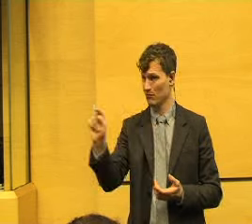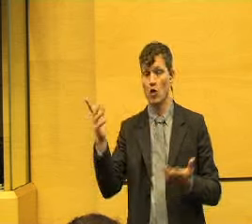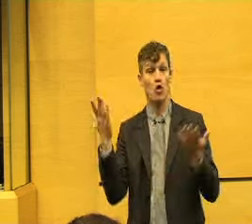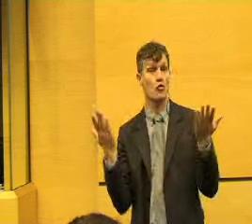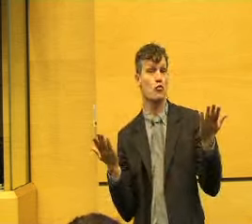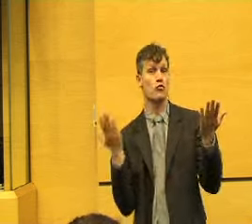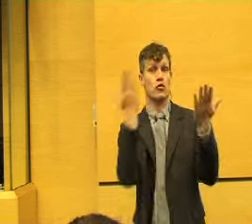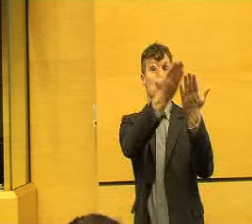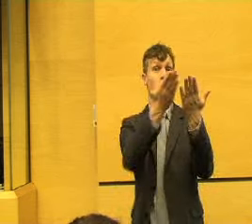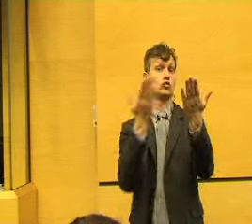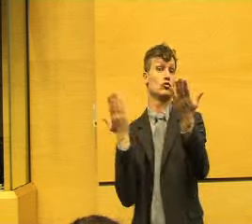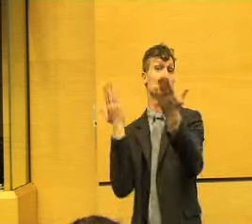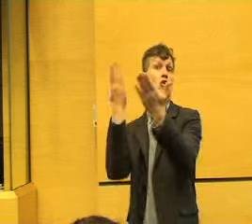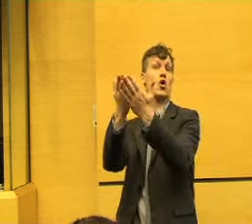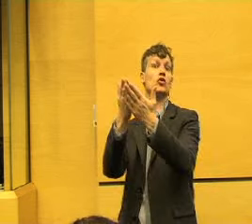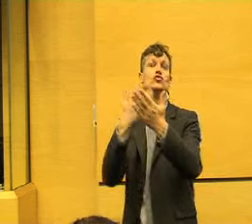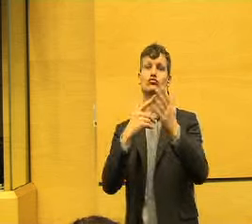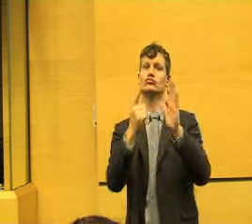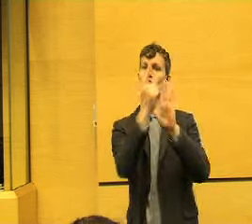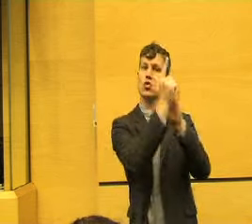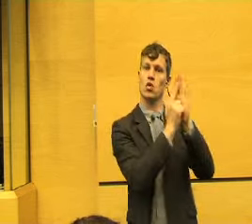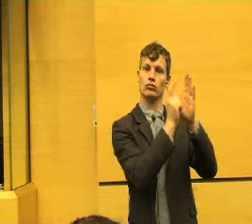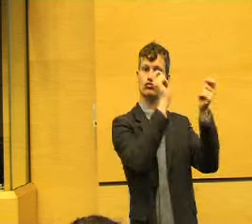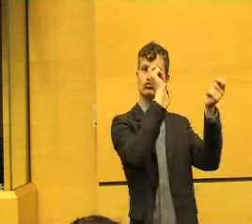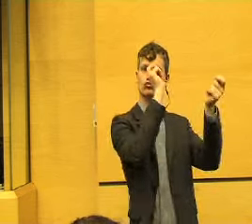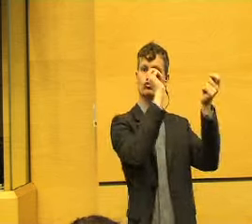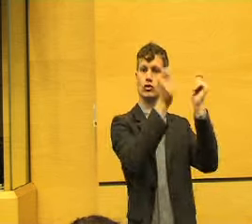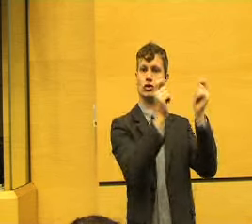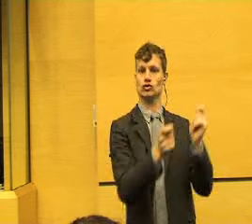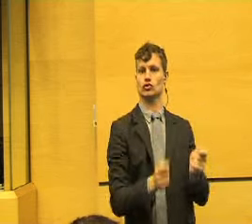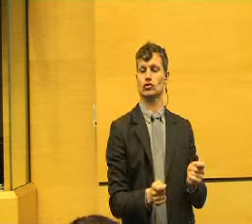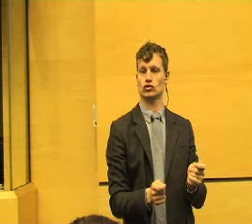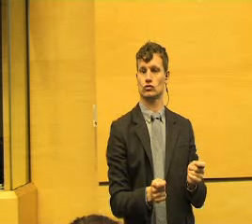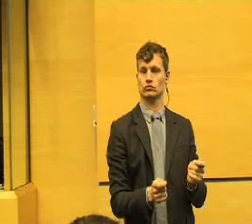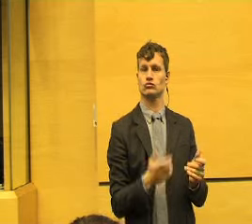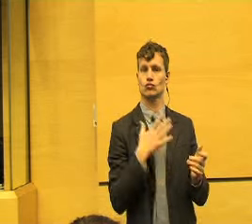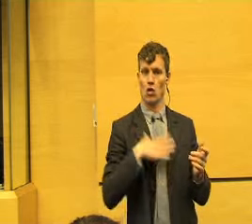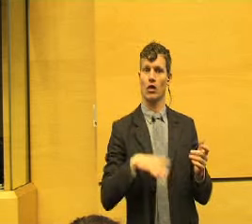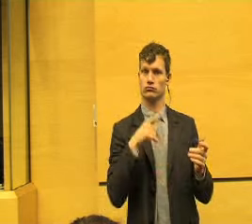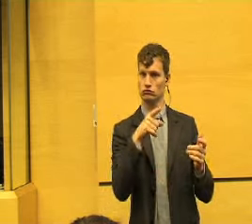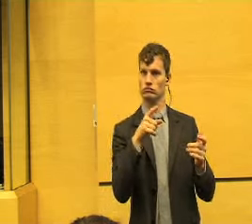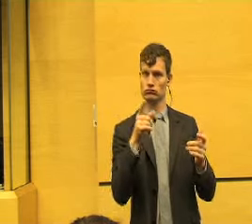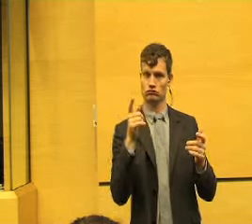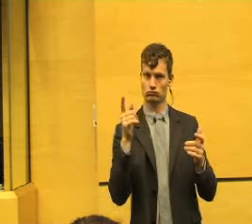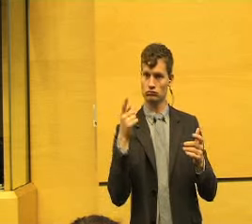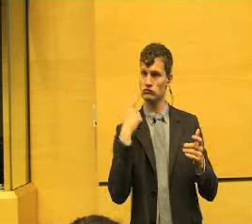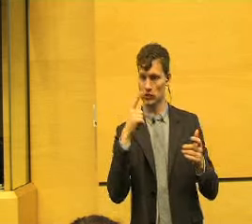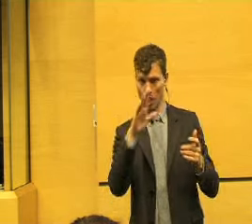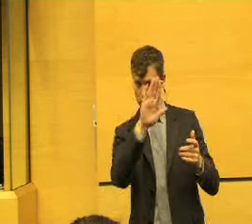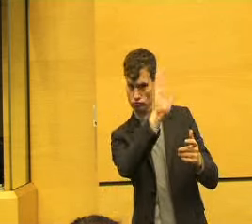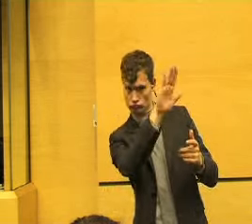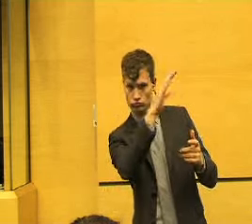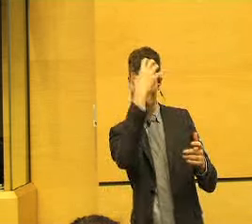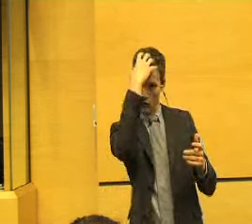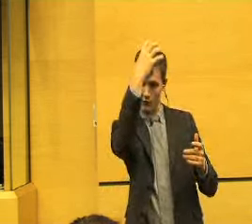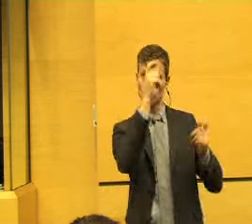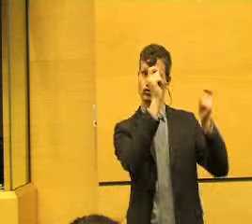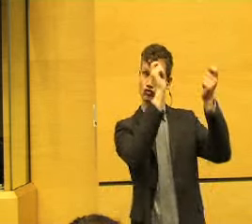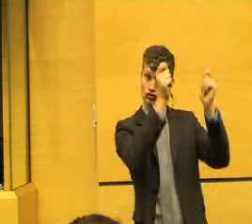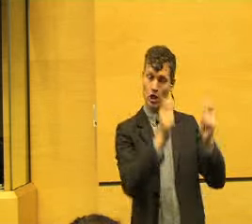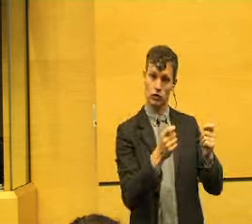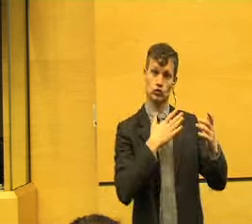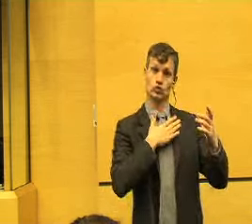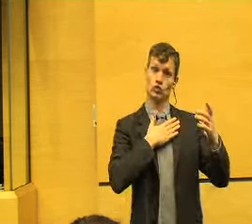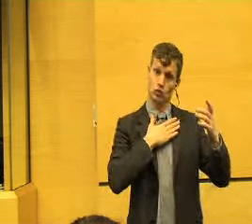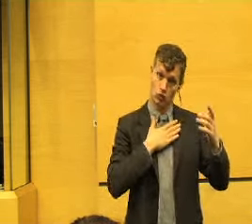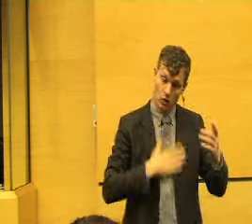the legislation and to make it fall in line with the provisions of the Convention. In spite of this, these